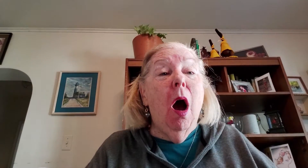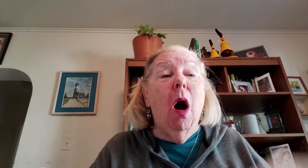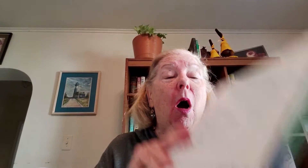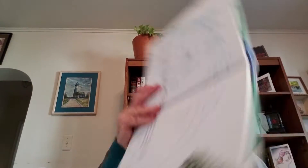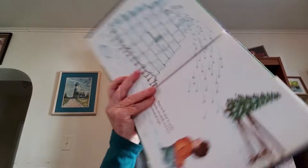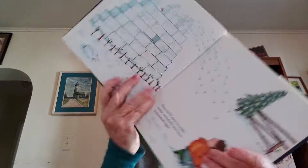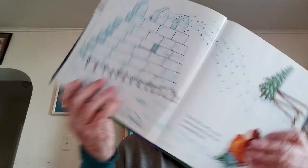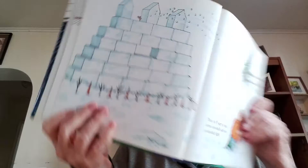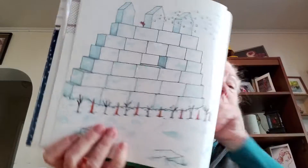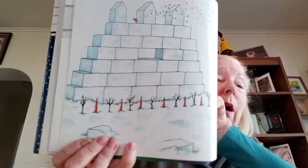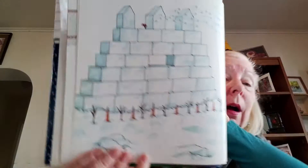Whoa!